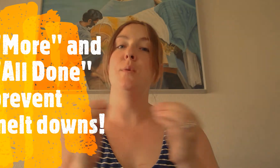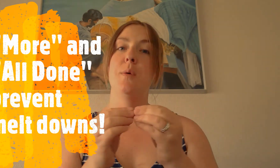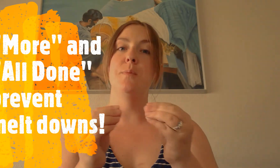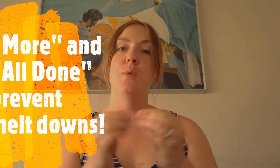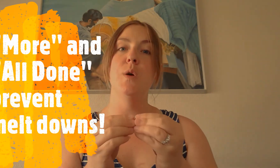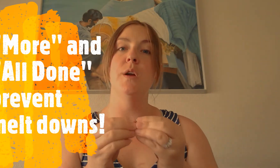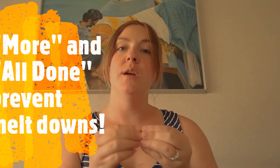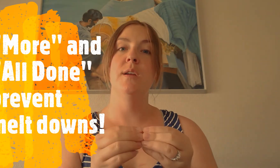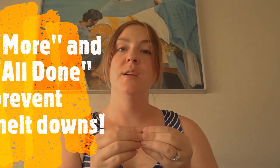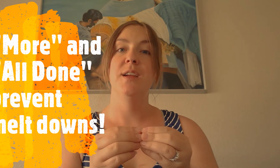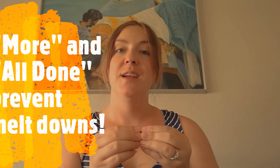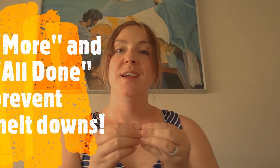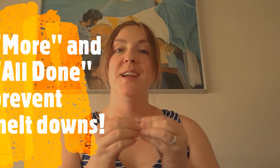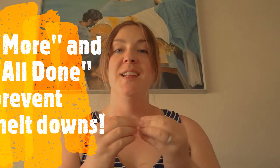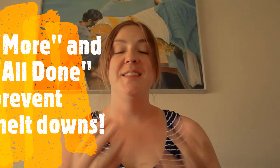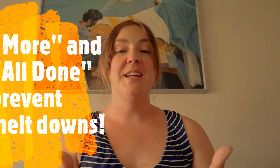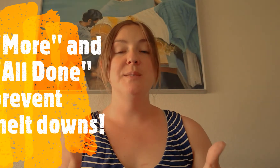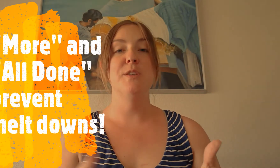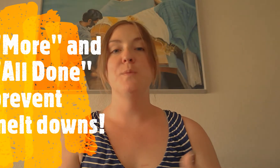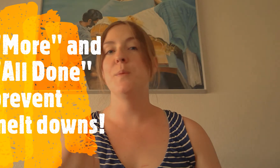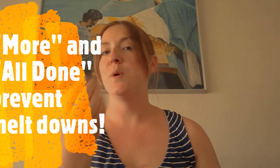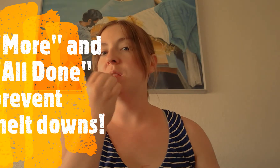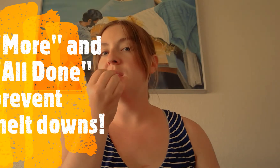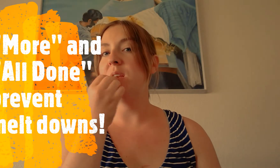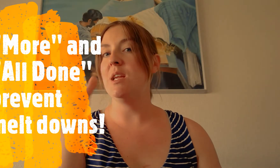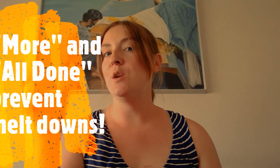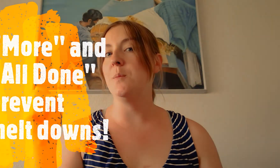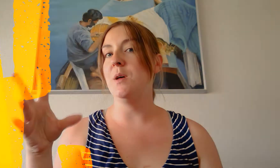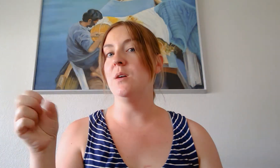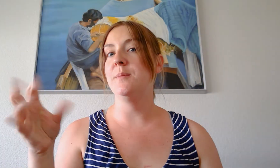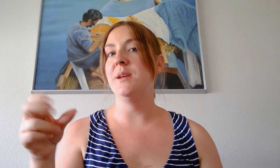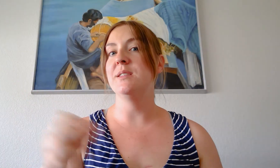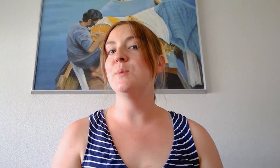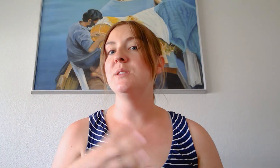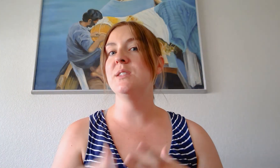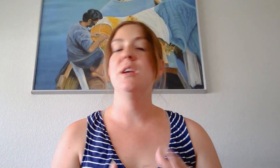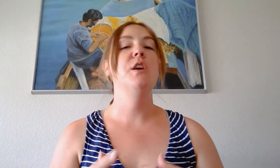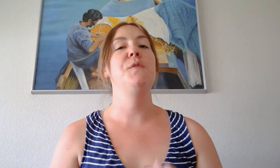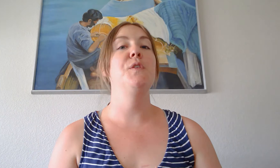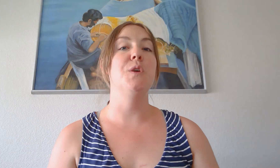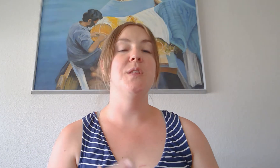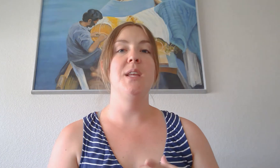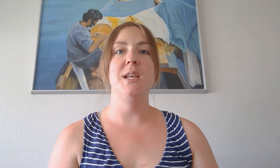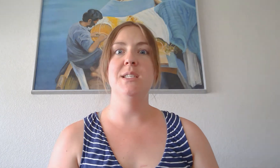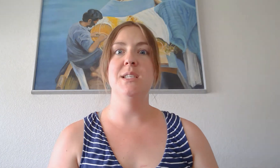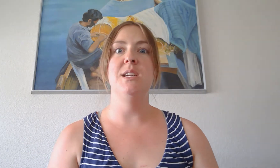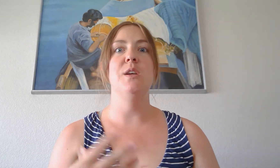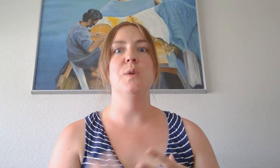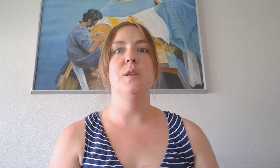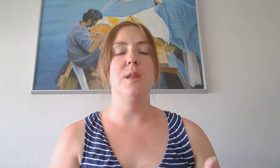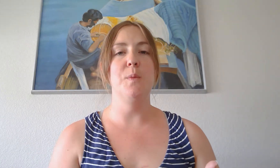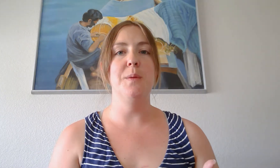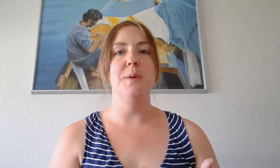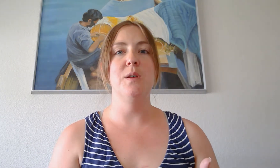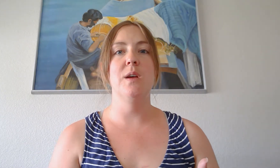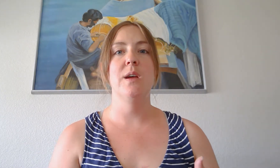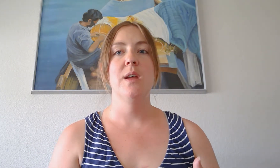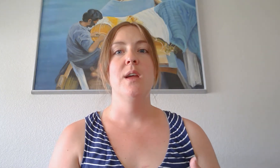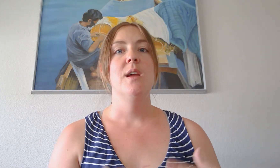want more, that's much more important than eat or milk, because once you figure out that they need to eat or that they want milk,